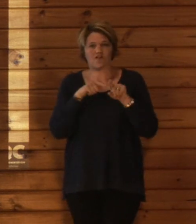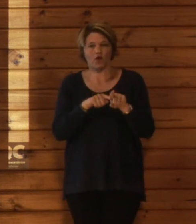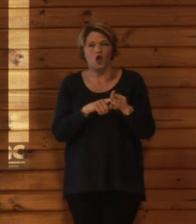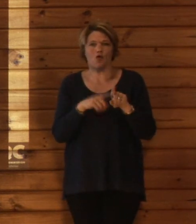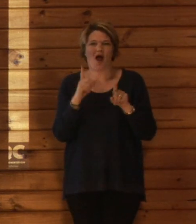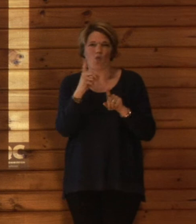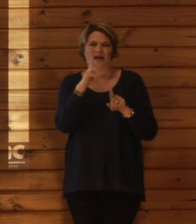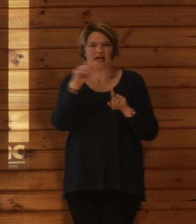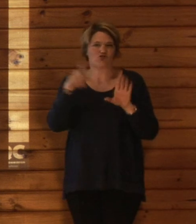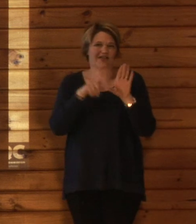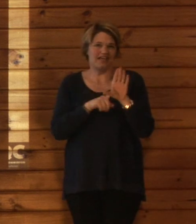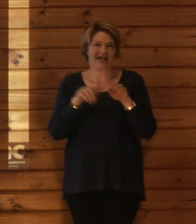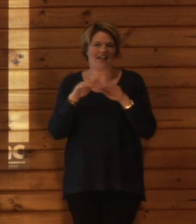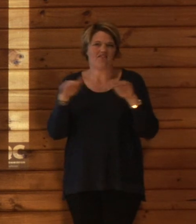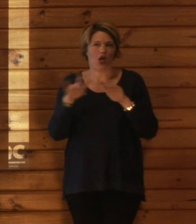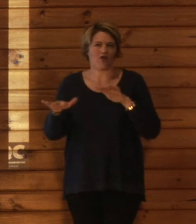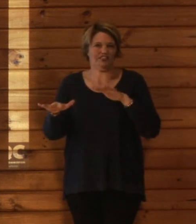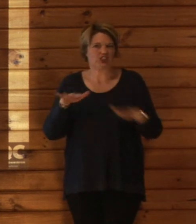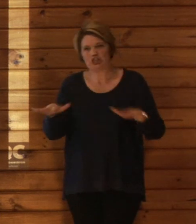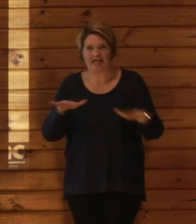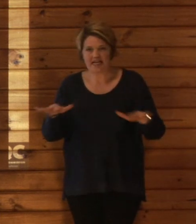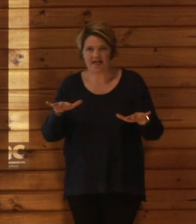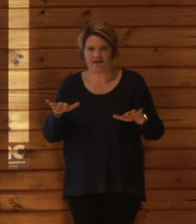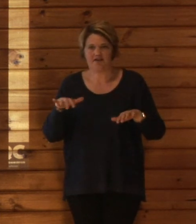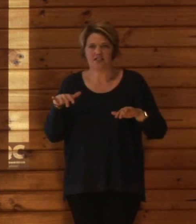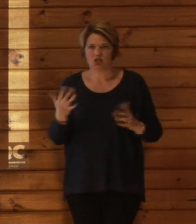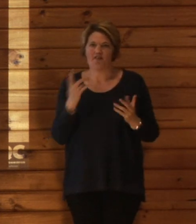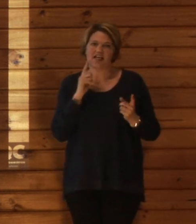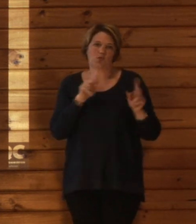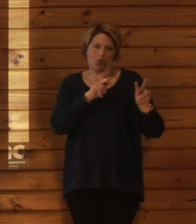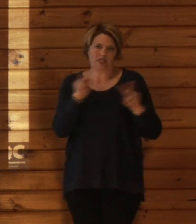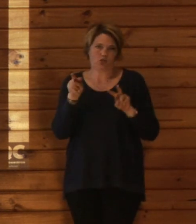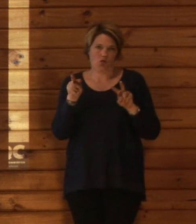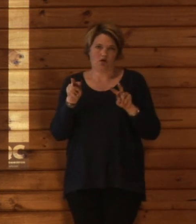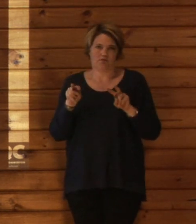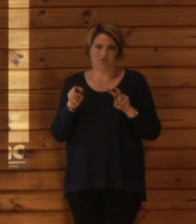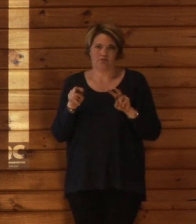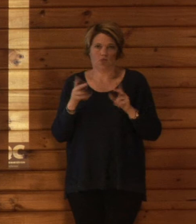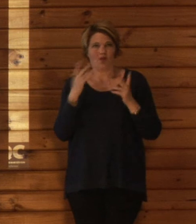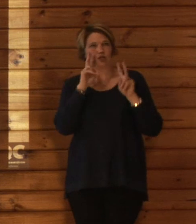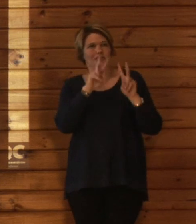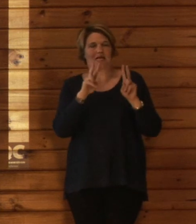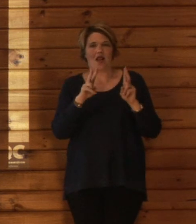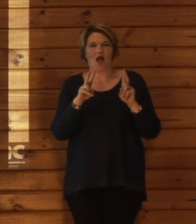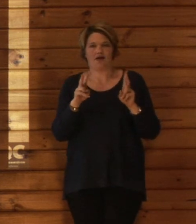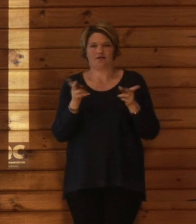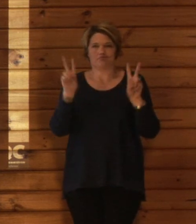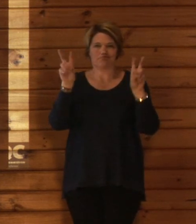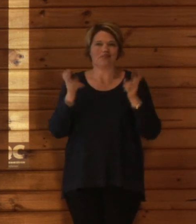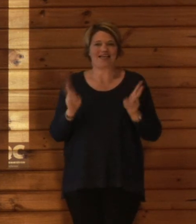is used all around New Zealand when you're dealing with natural hazards. That's where the Resource Management